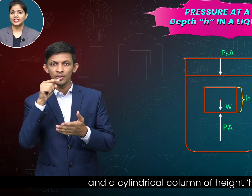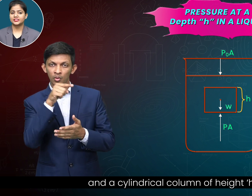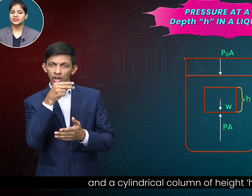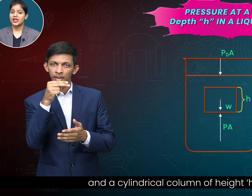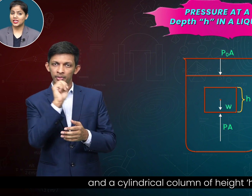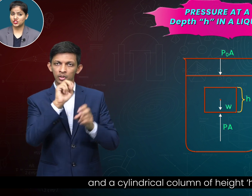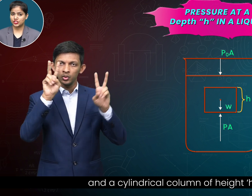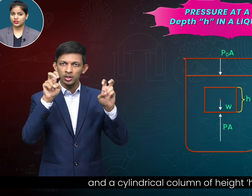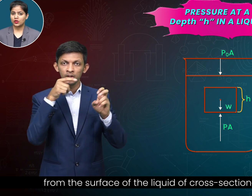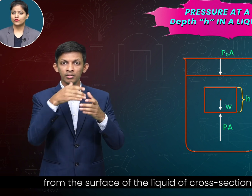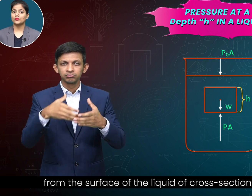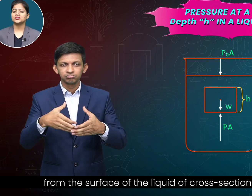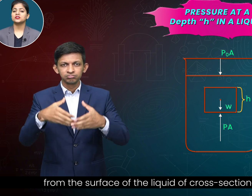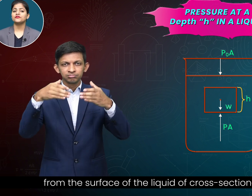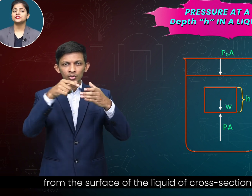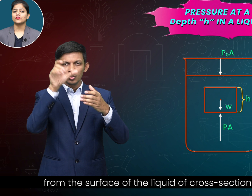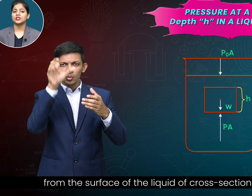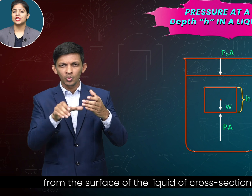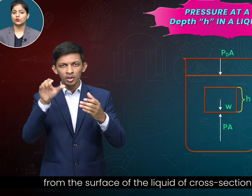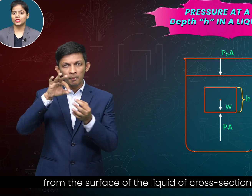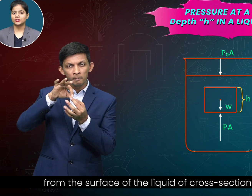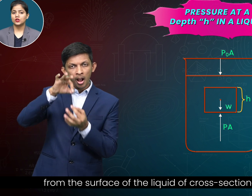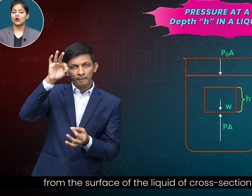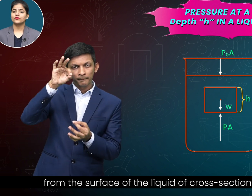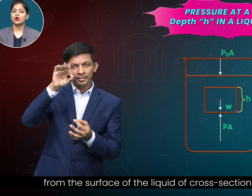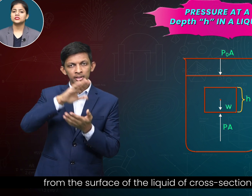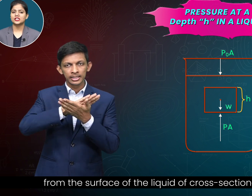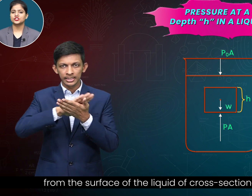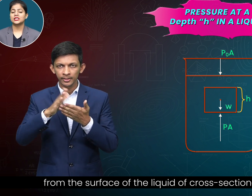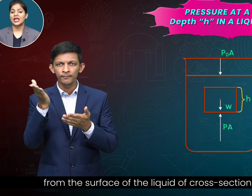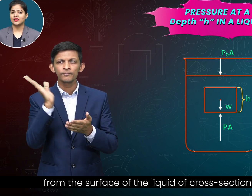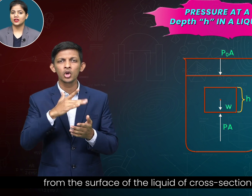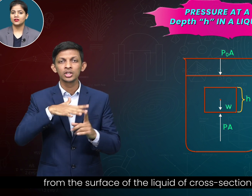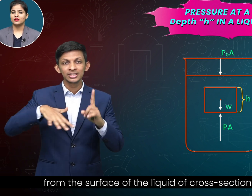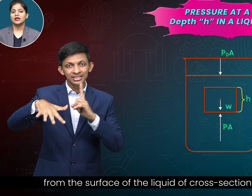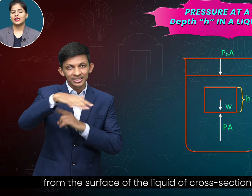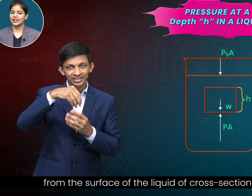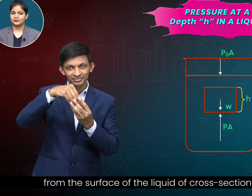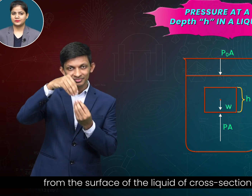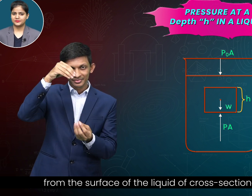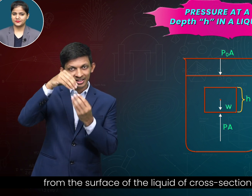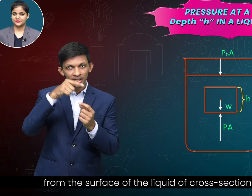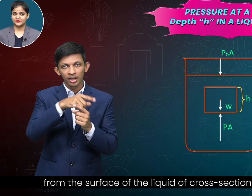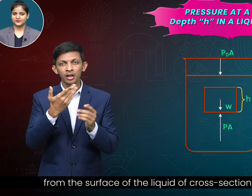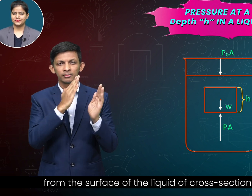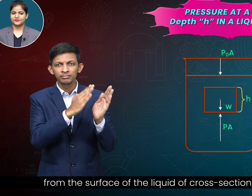height h from the surface of the liquid of cross-sectional area A.